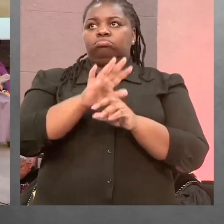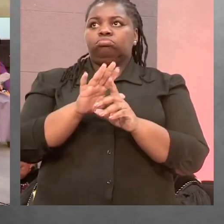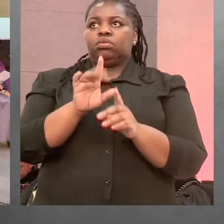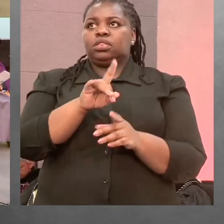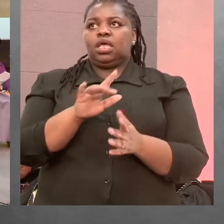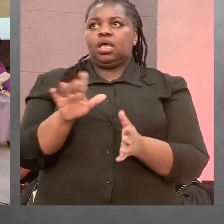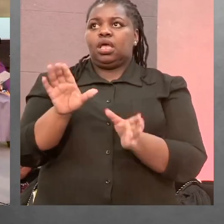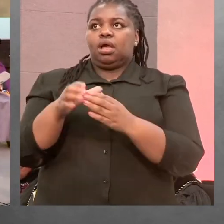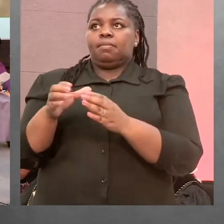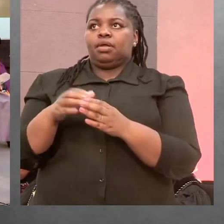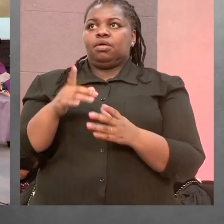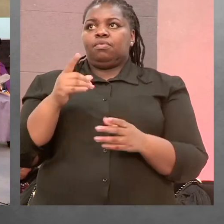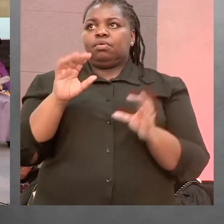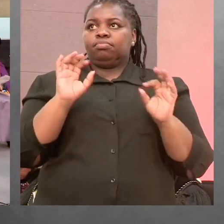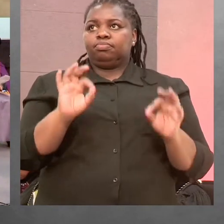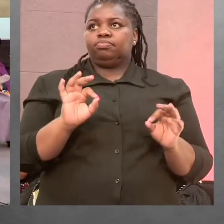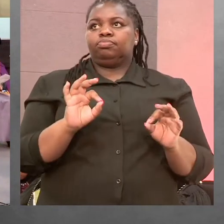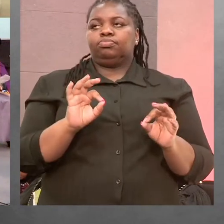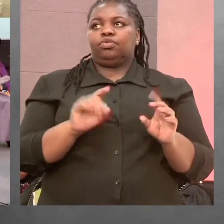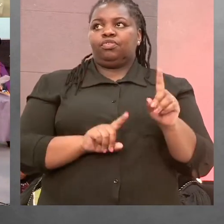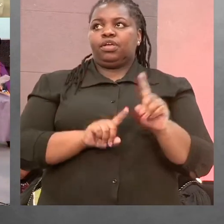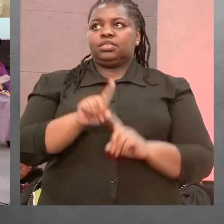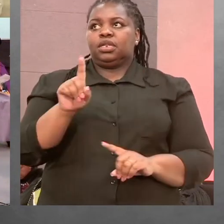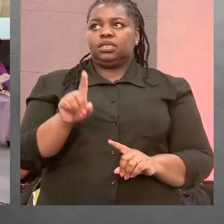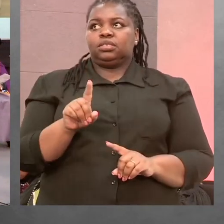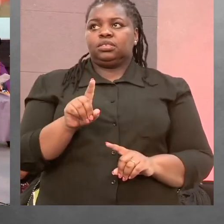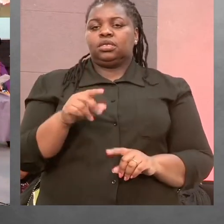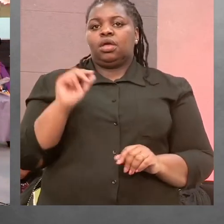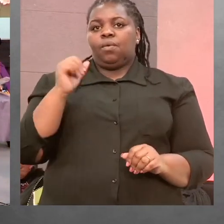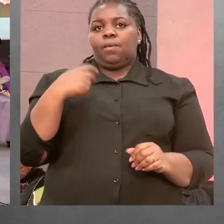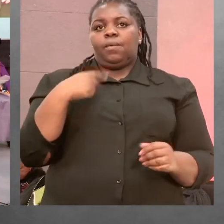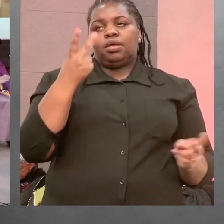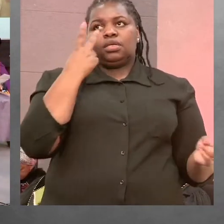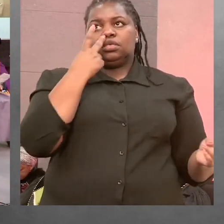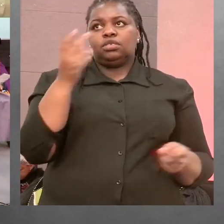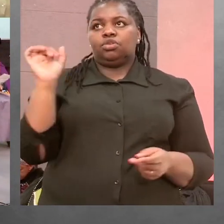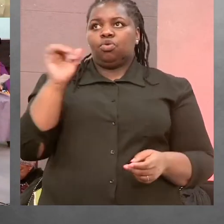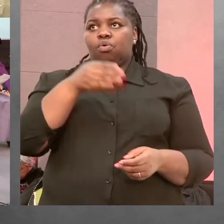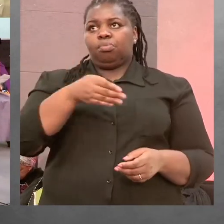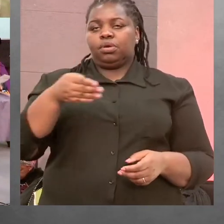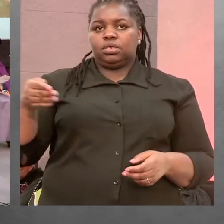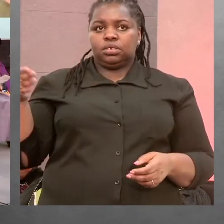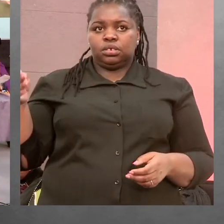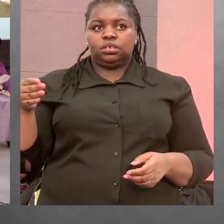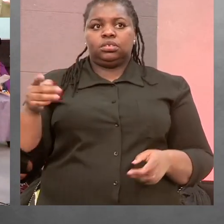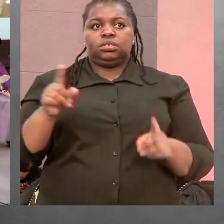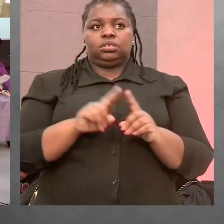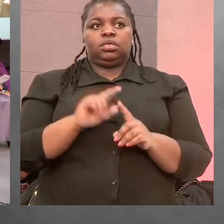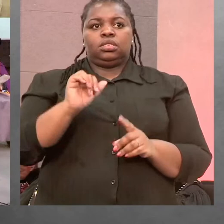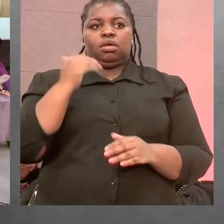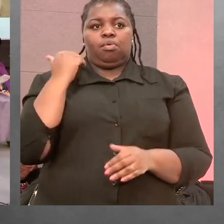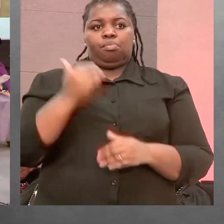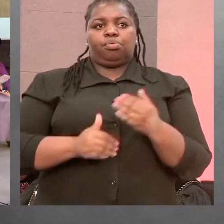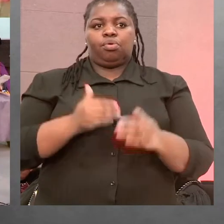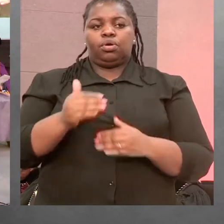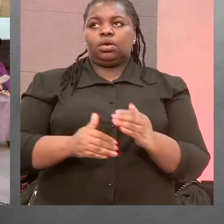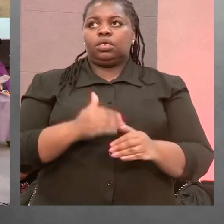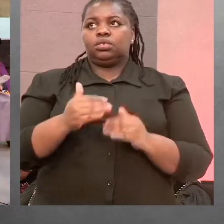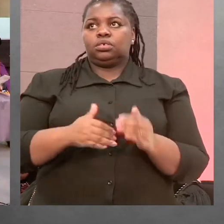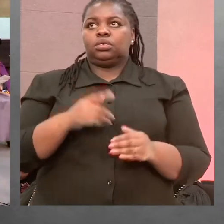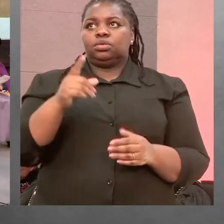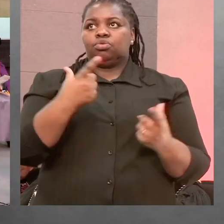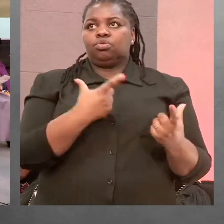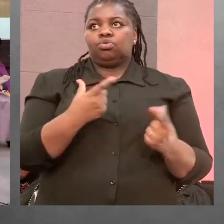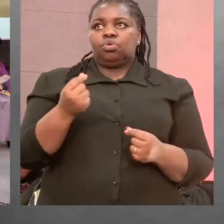campuses in pursuit of excellence. We see your presence as heralding an era of progress, innovation,